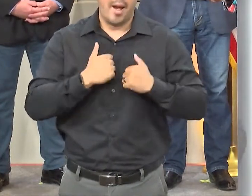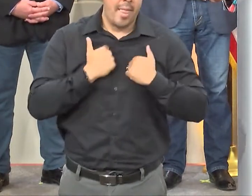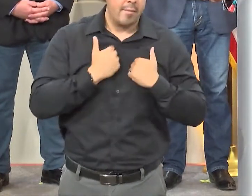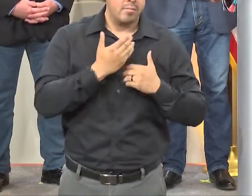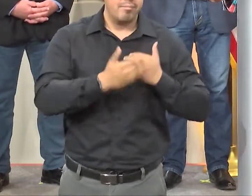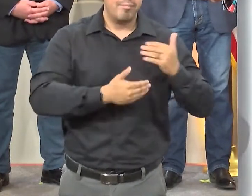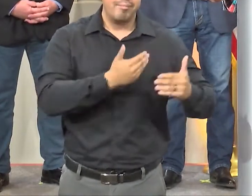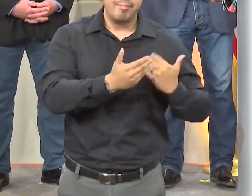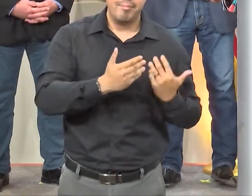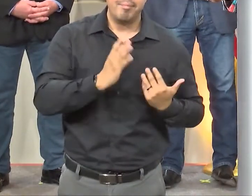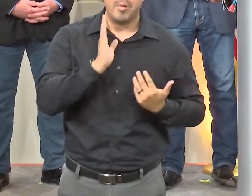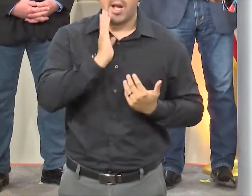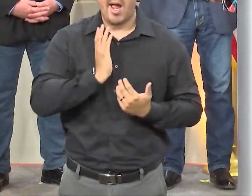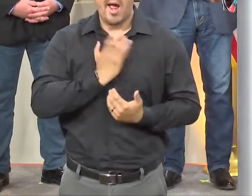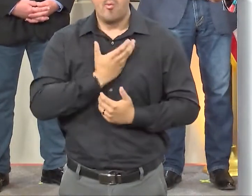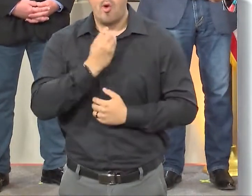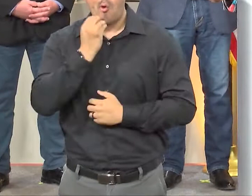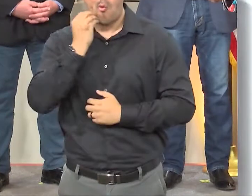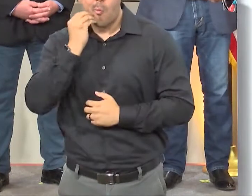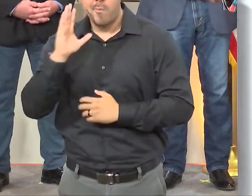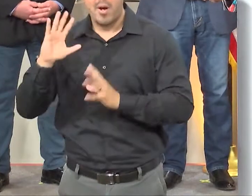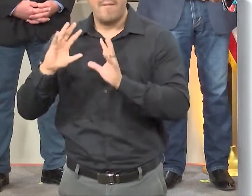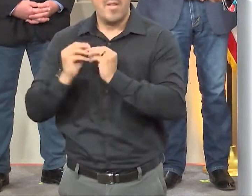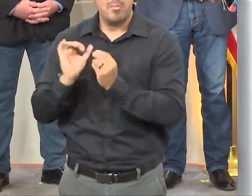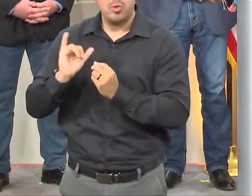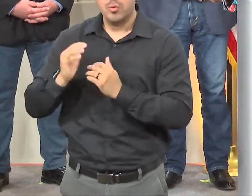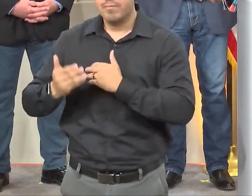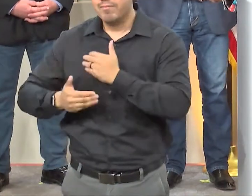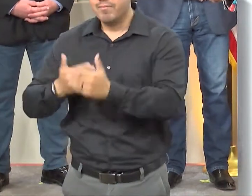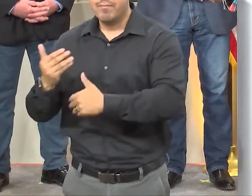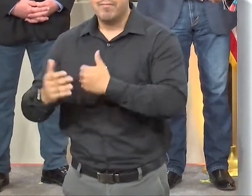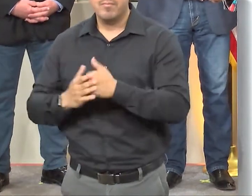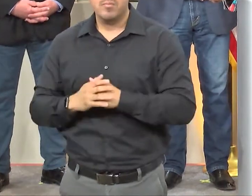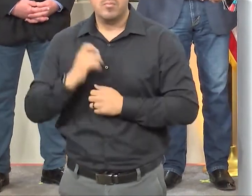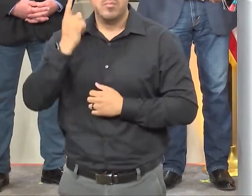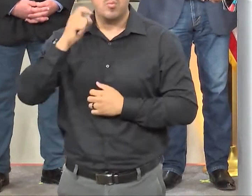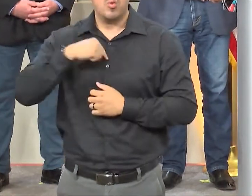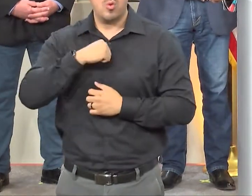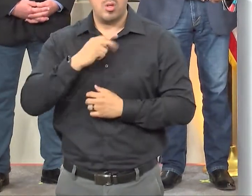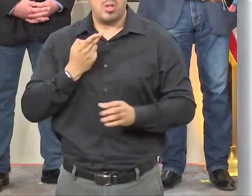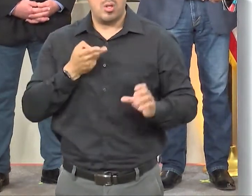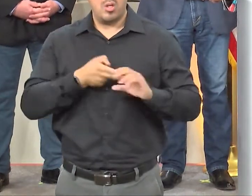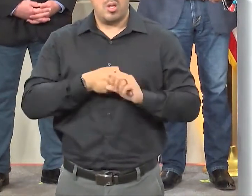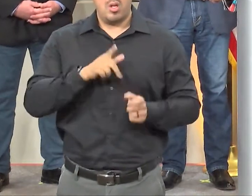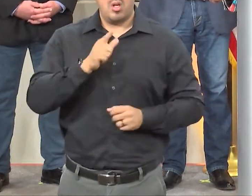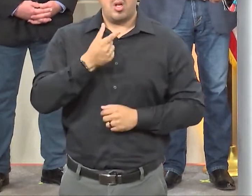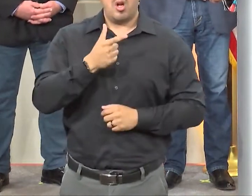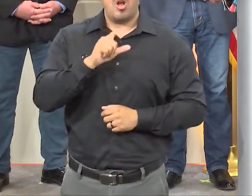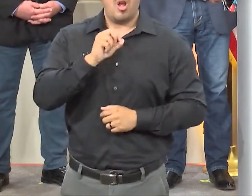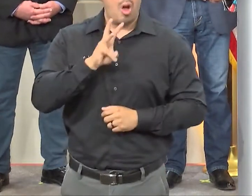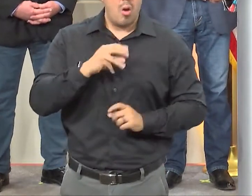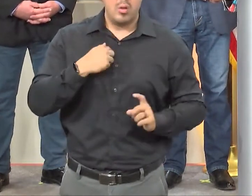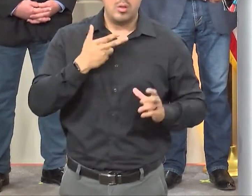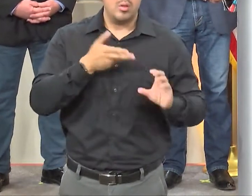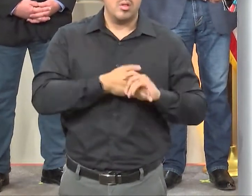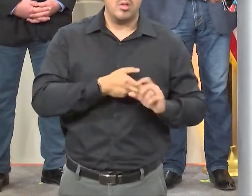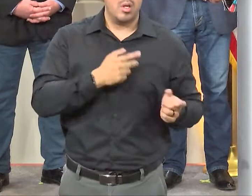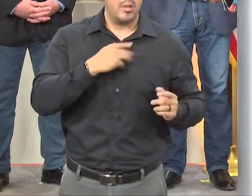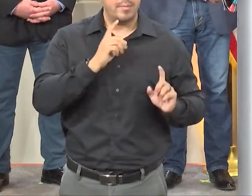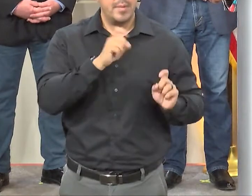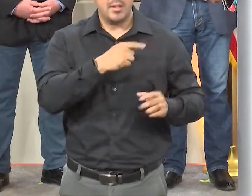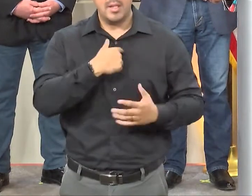for our neighborhood and our families. So when I got into GLOW, I got in to get my home